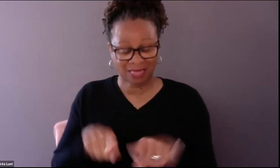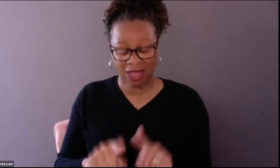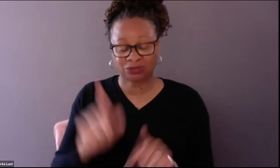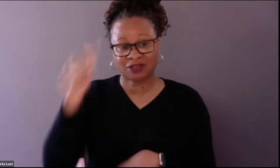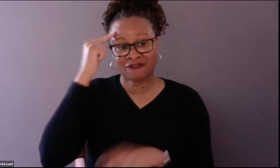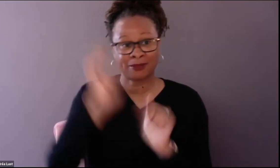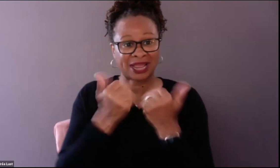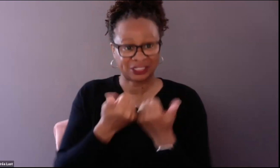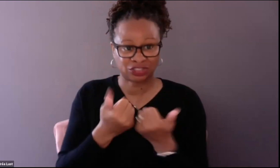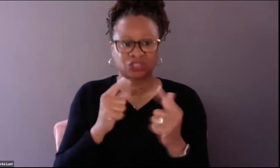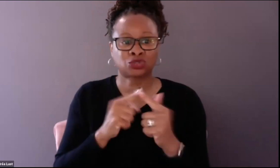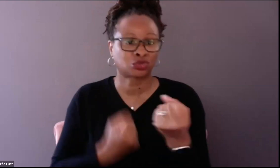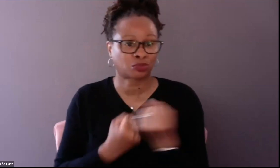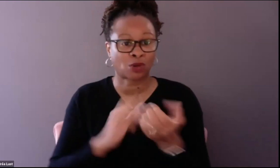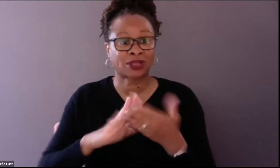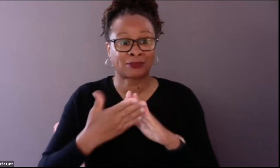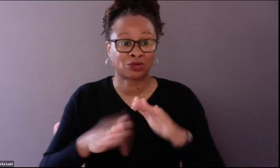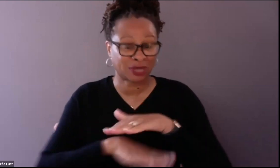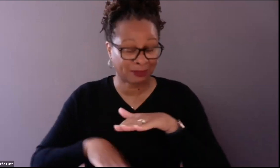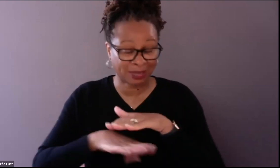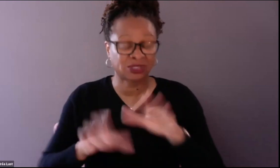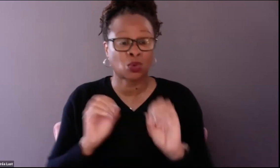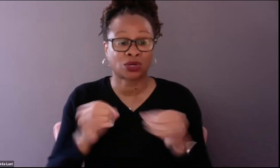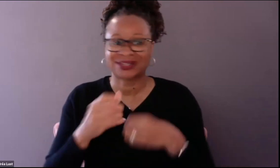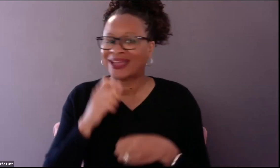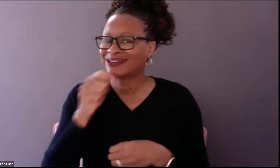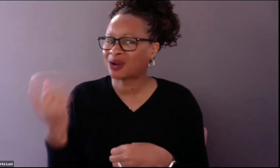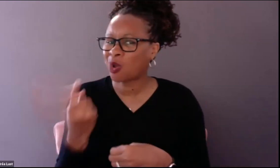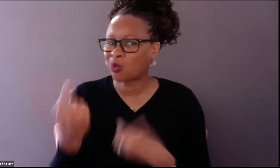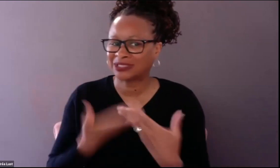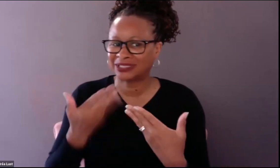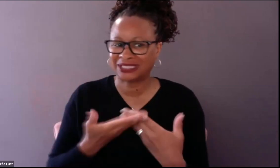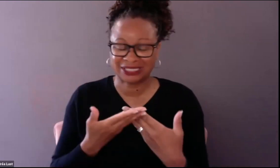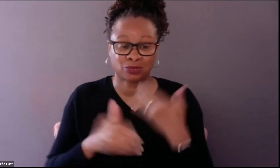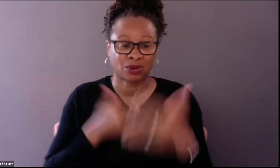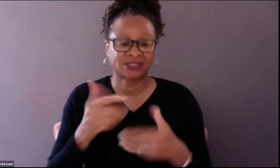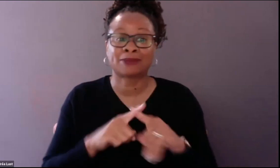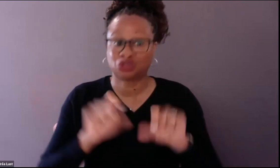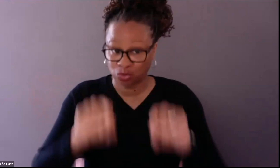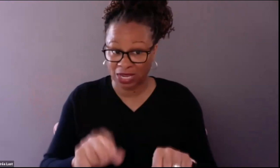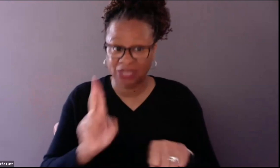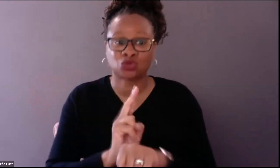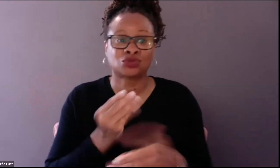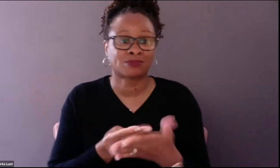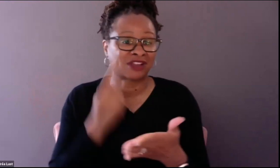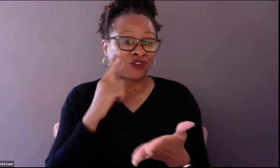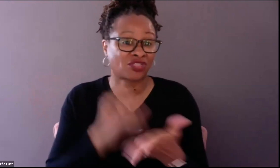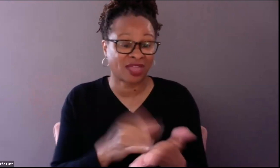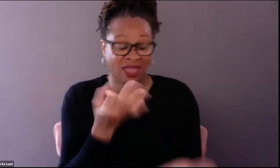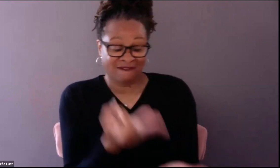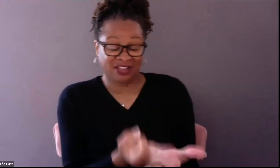community-based organizations. It's not always an easy process. However, those funds are allowed to be used in that way. So financial resources are